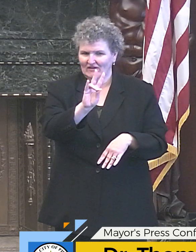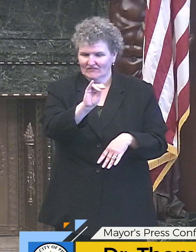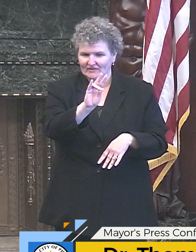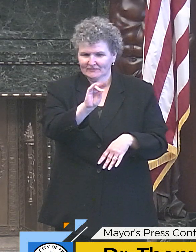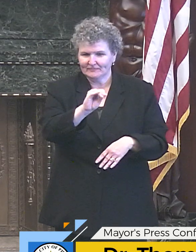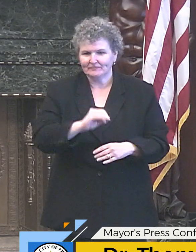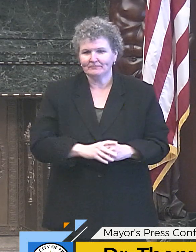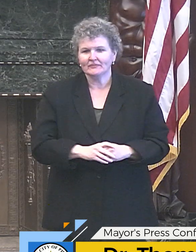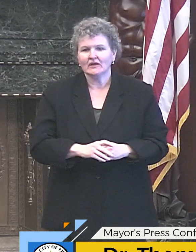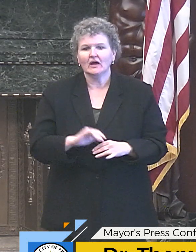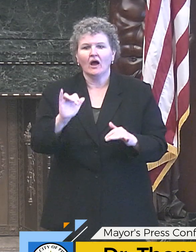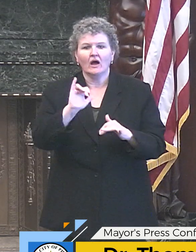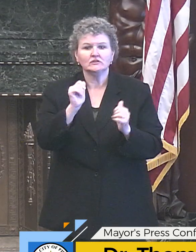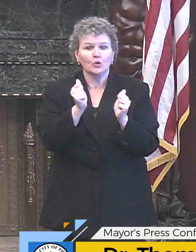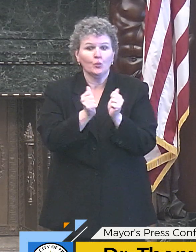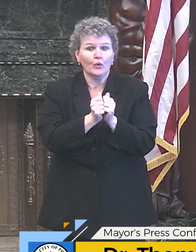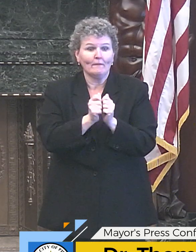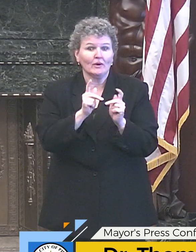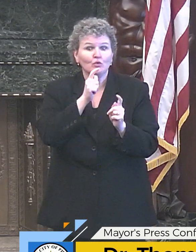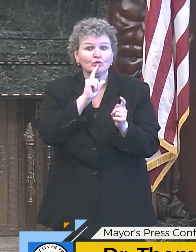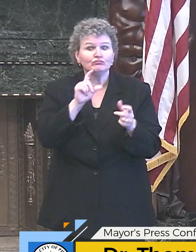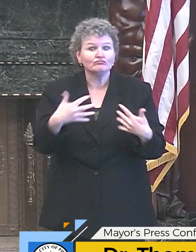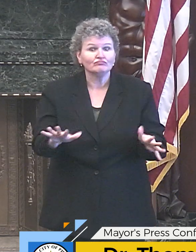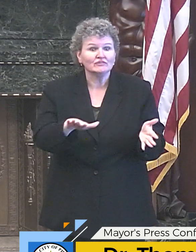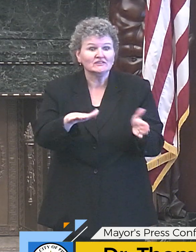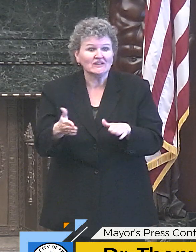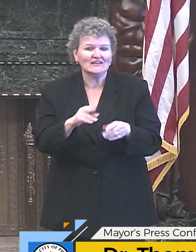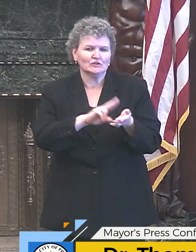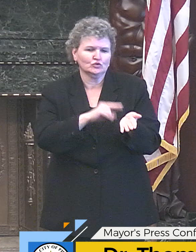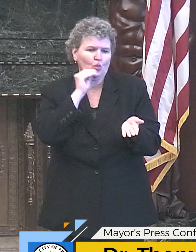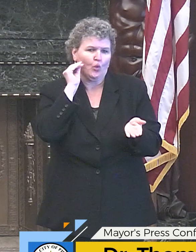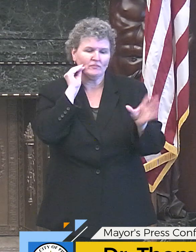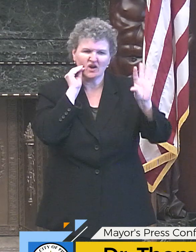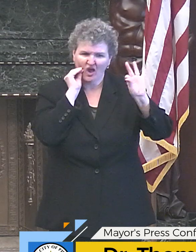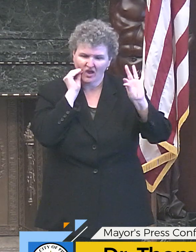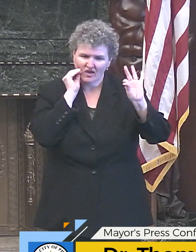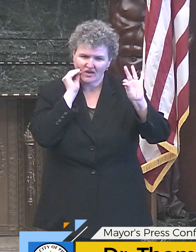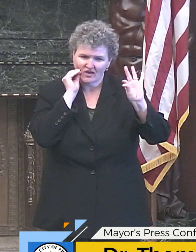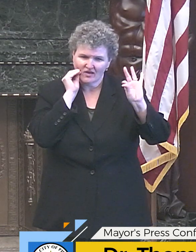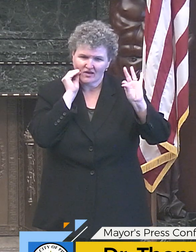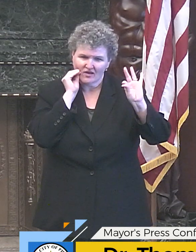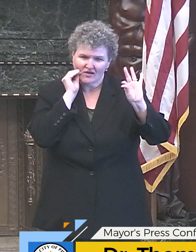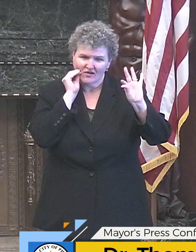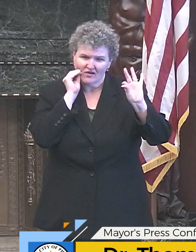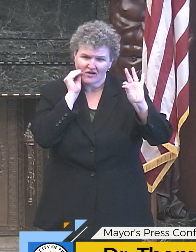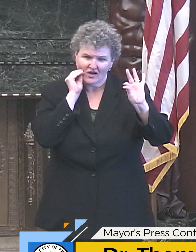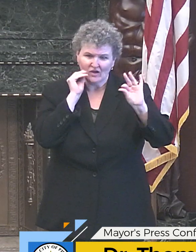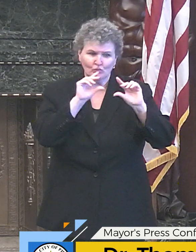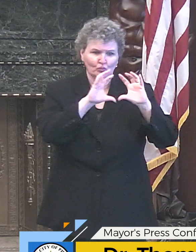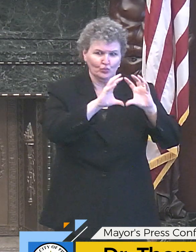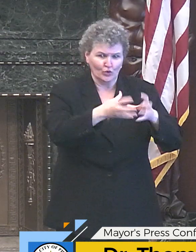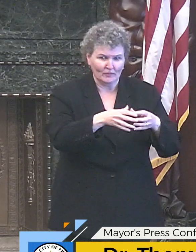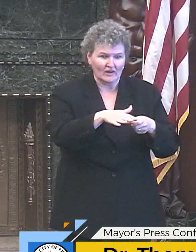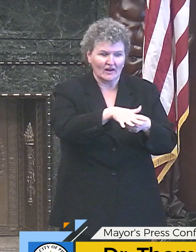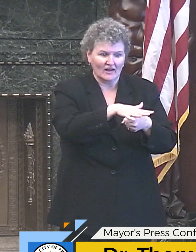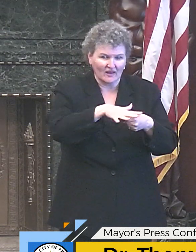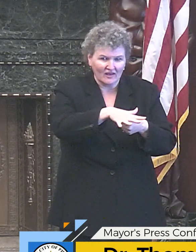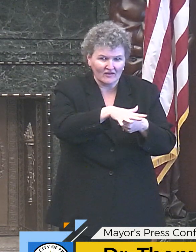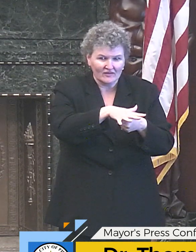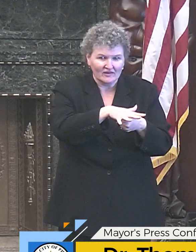were in nursing homes, which is, again, reminding us the importance of these group settings, particularly where vulnerable people are living.